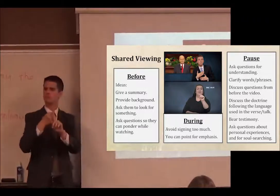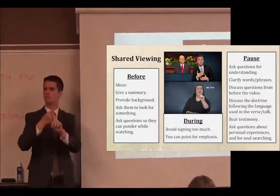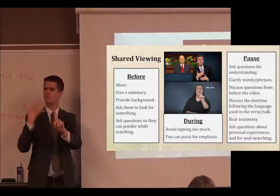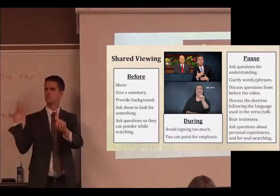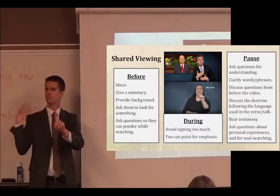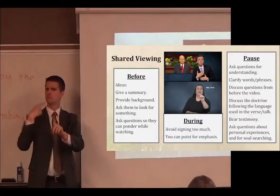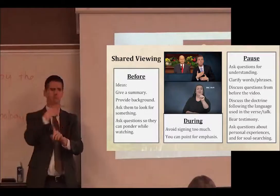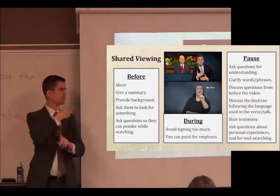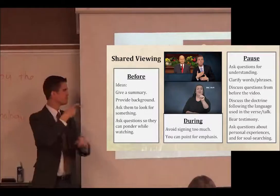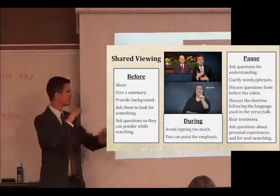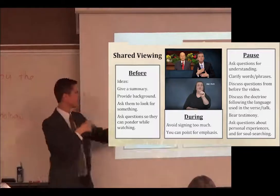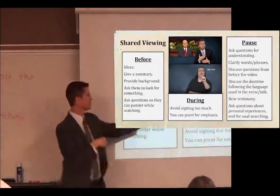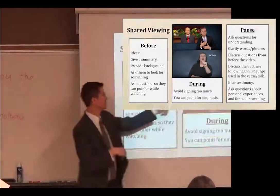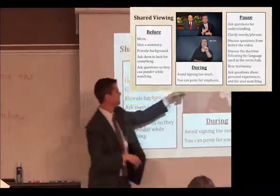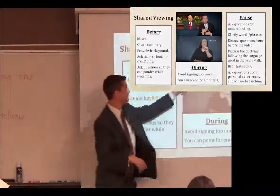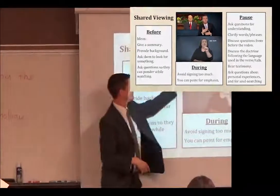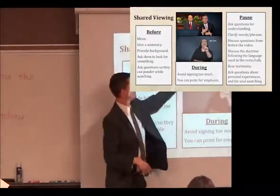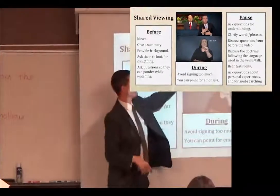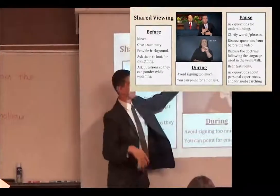Give some background about what's going on in the talk.